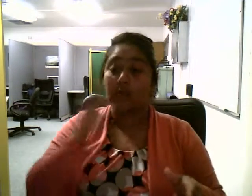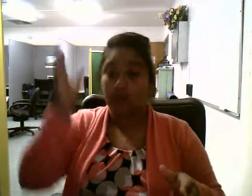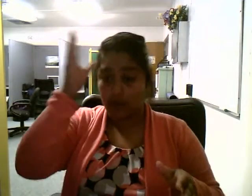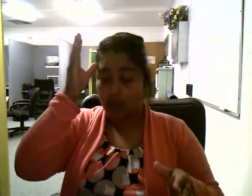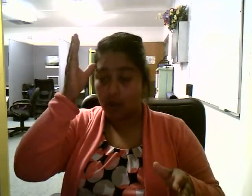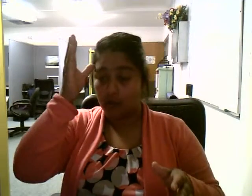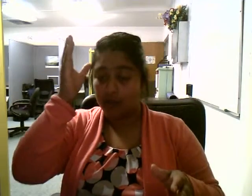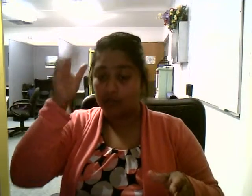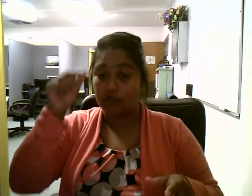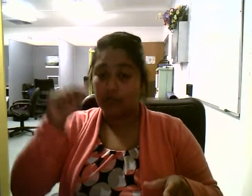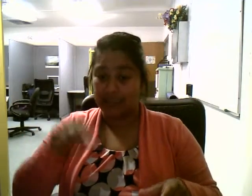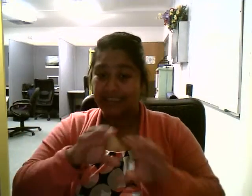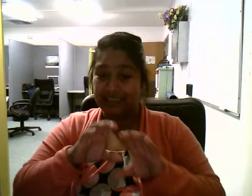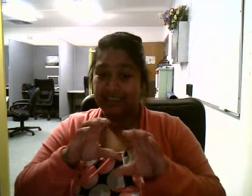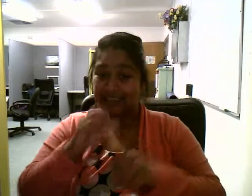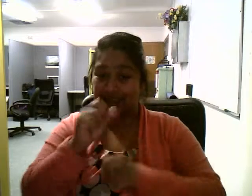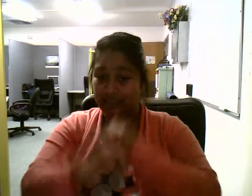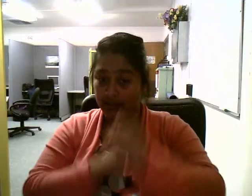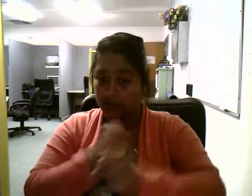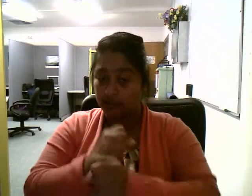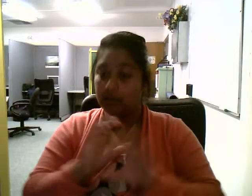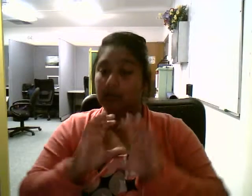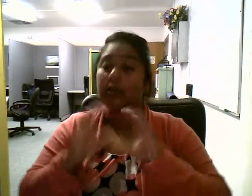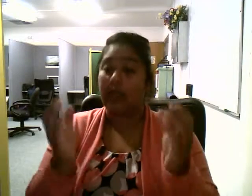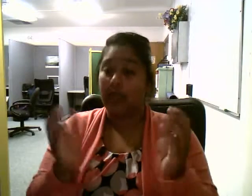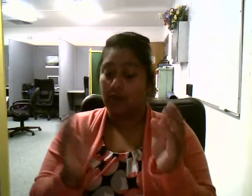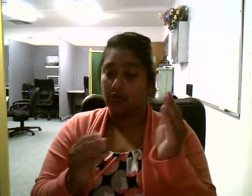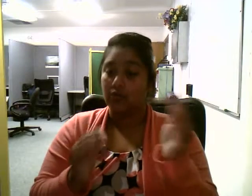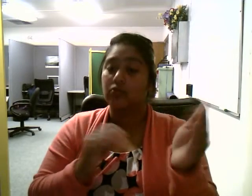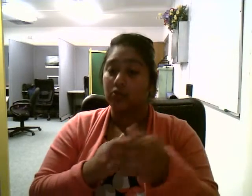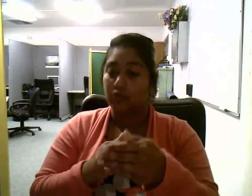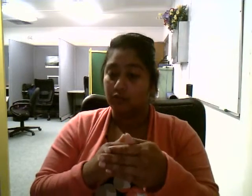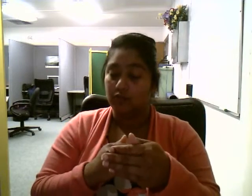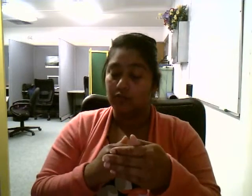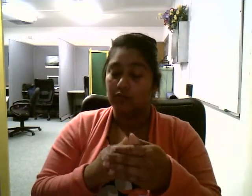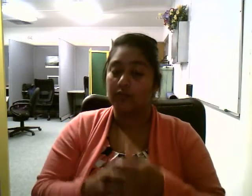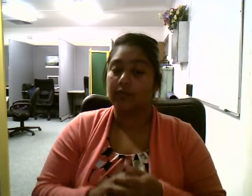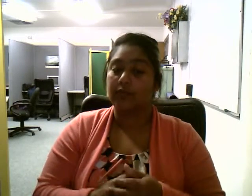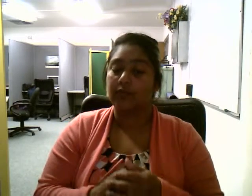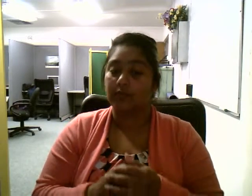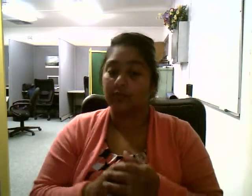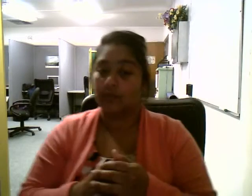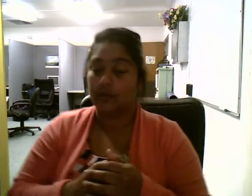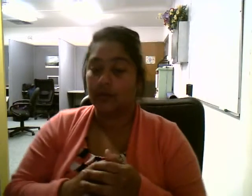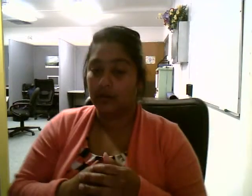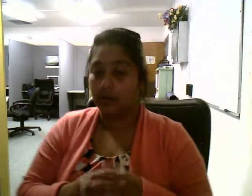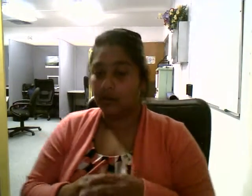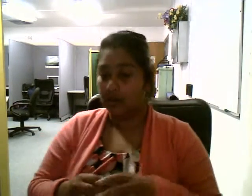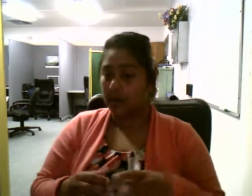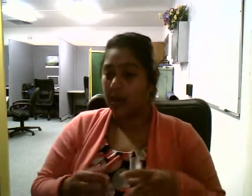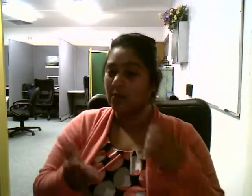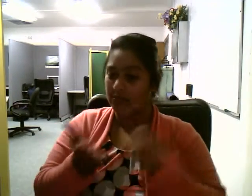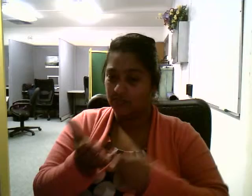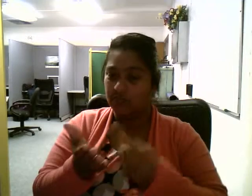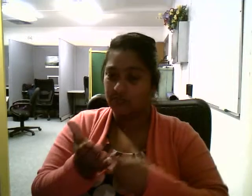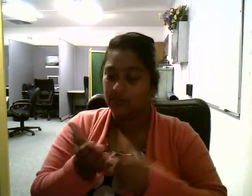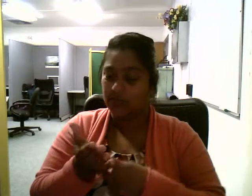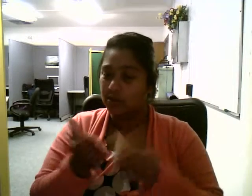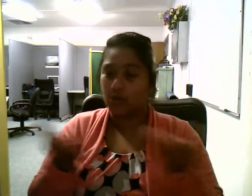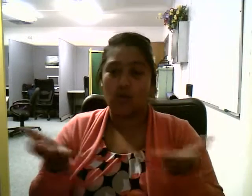this year's classroom in my math class. This is Mr. King. So I need to kind of discuss what a flipped